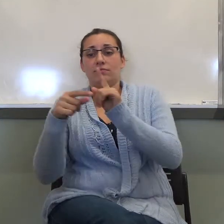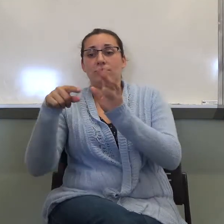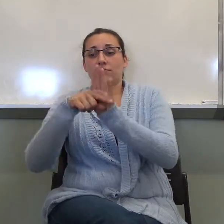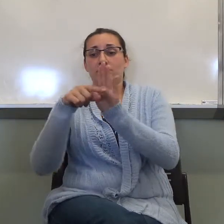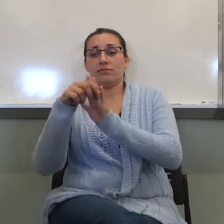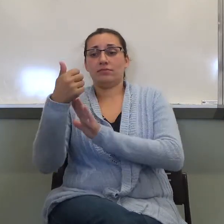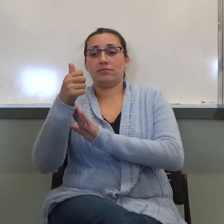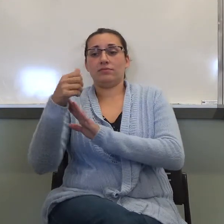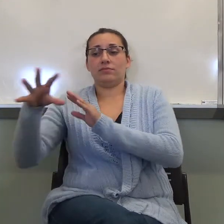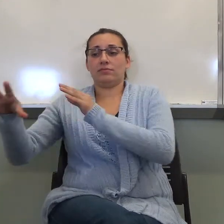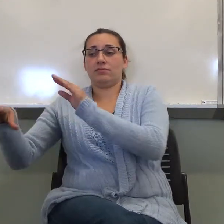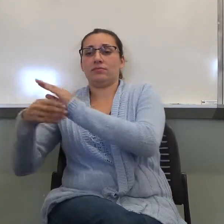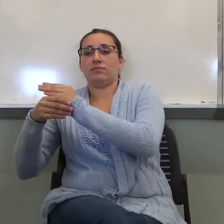6.